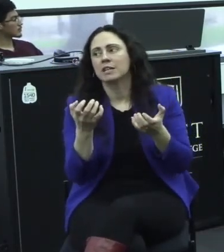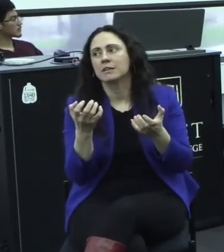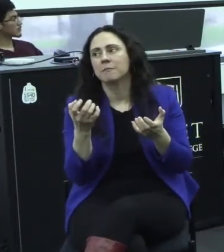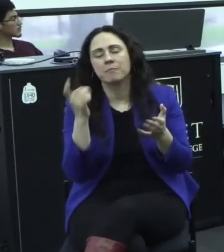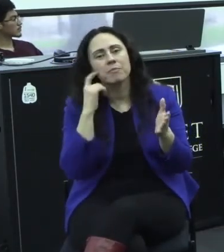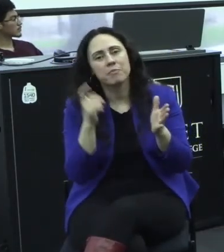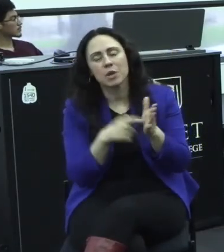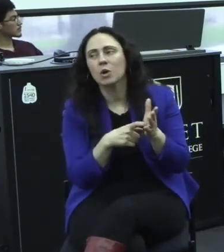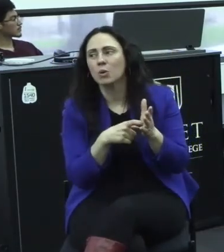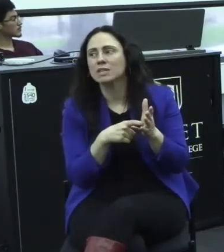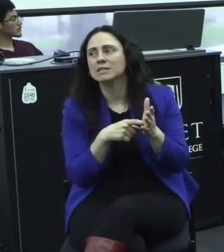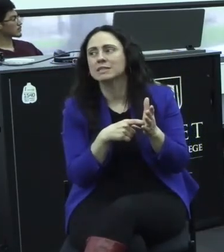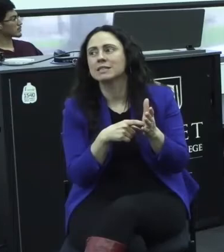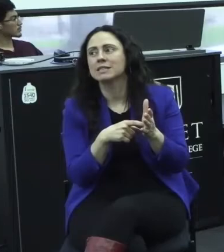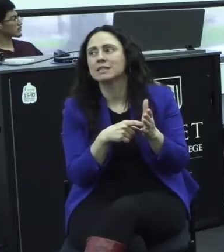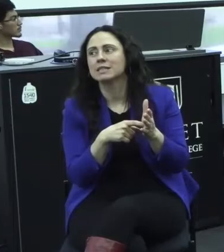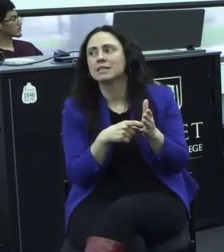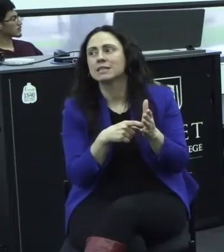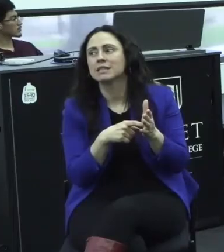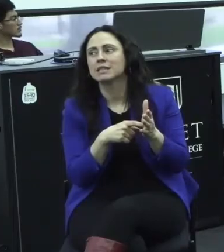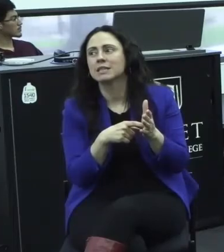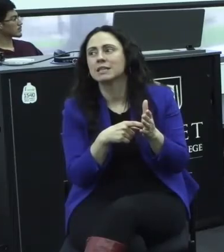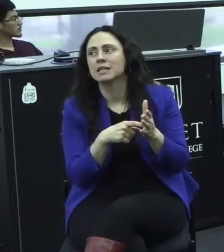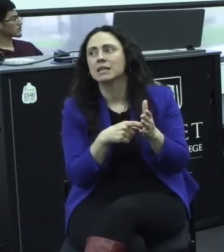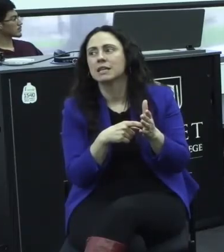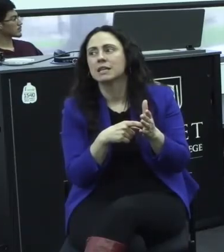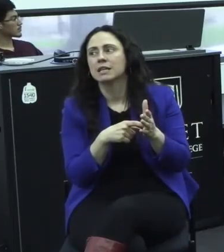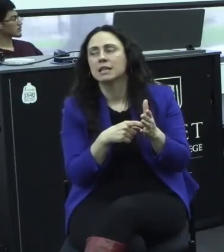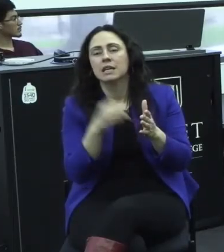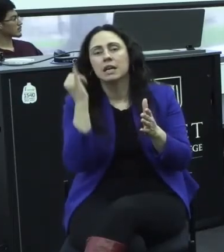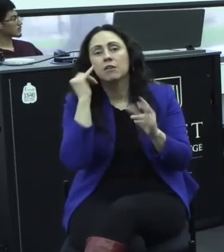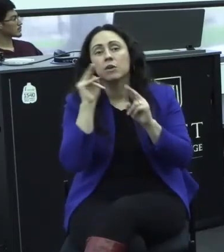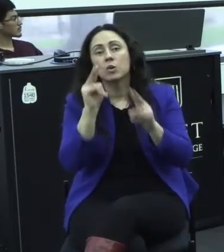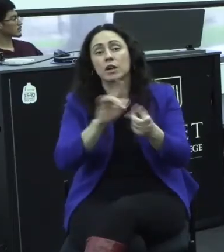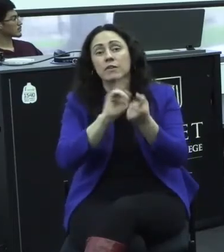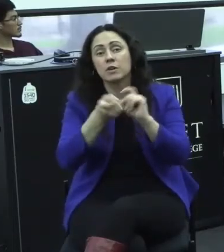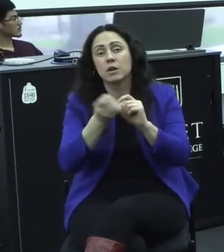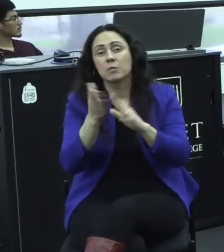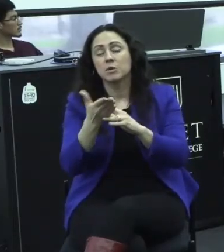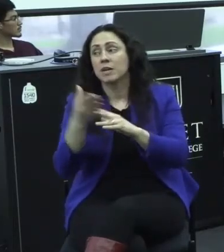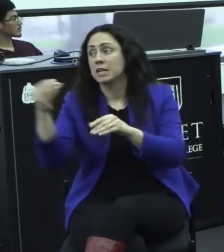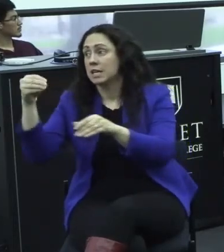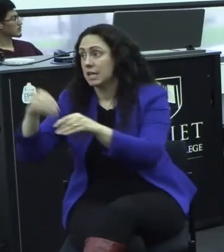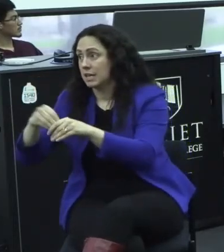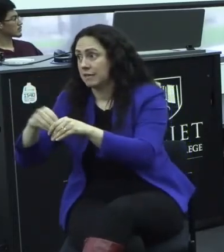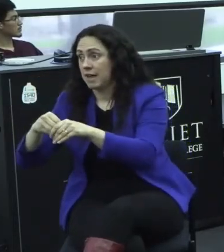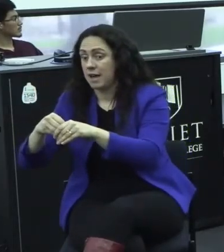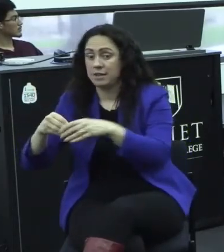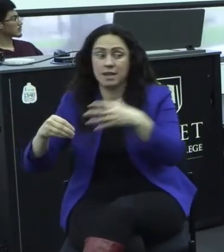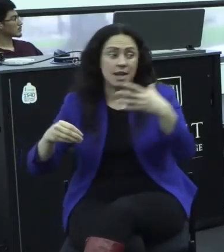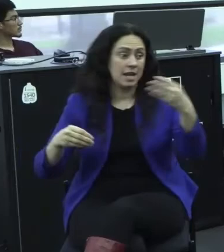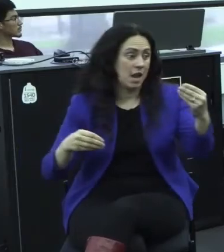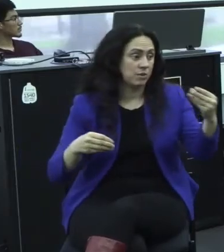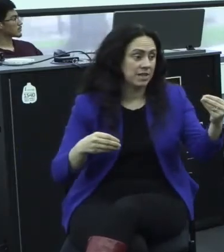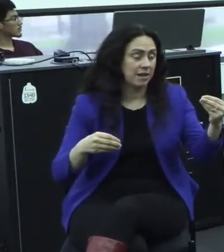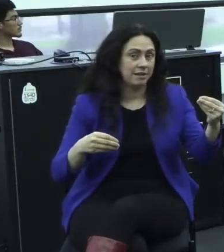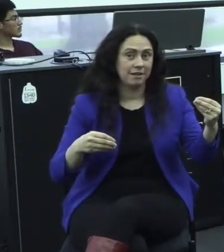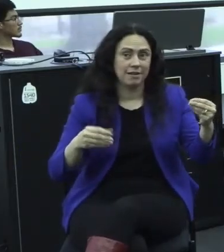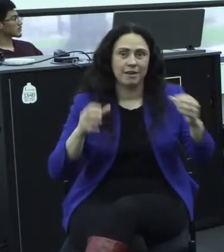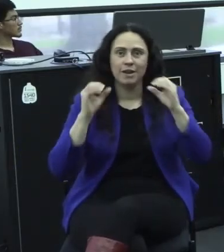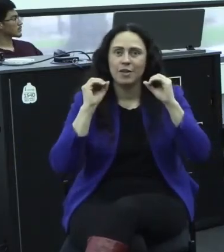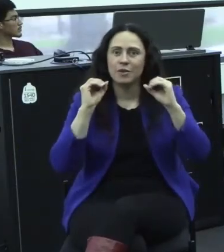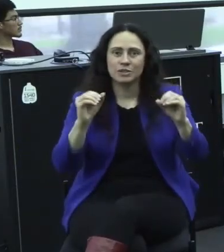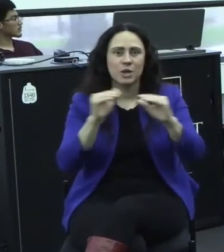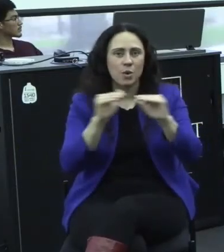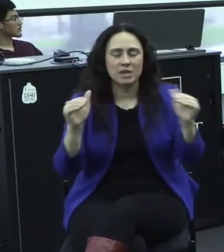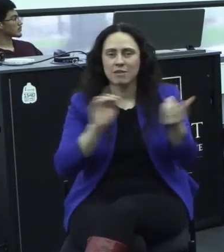pay attention to is if you look at the transition between inside and outside, there's no level